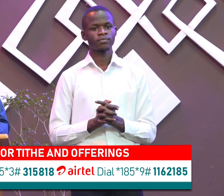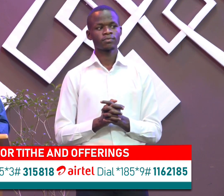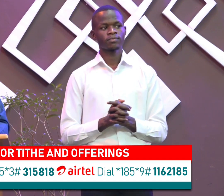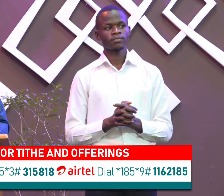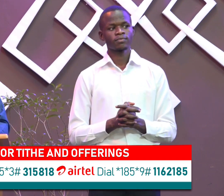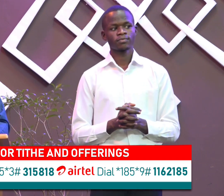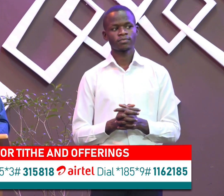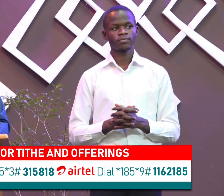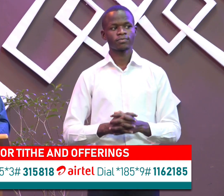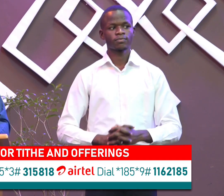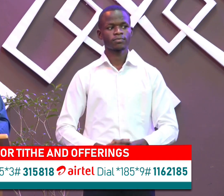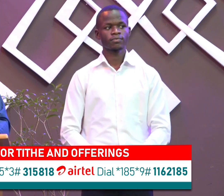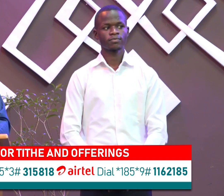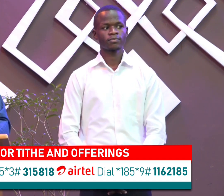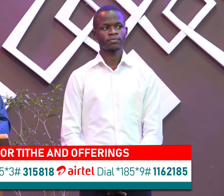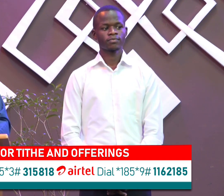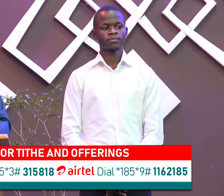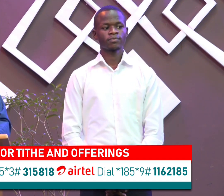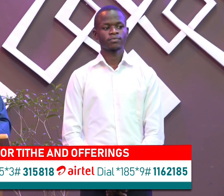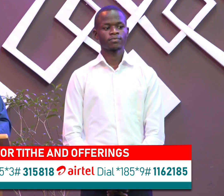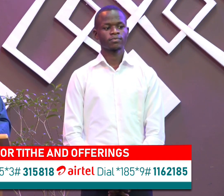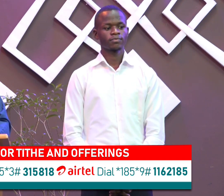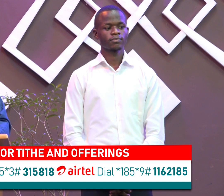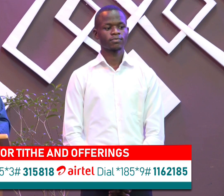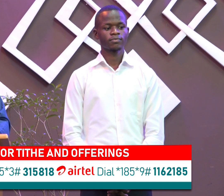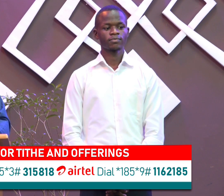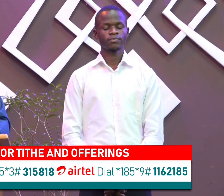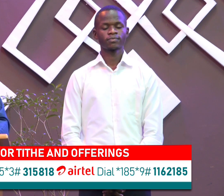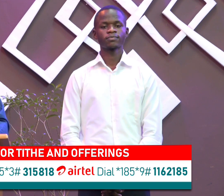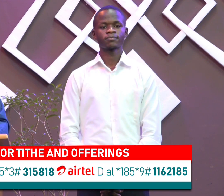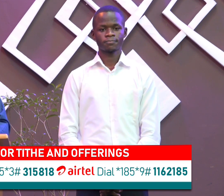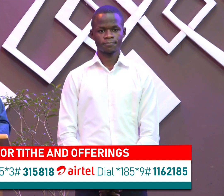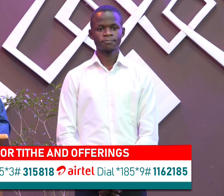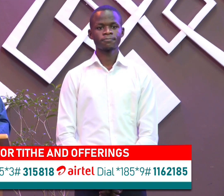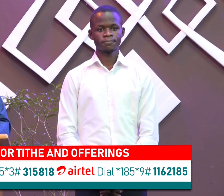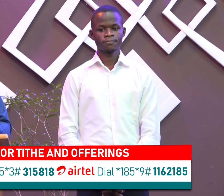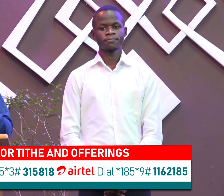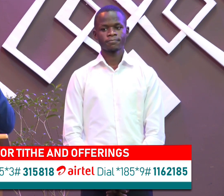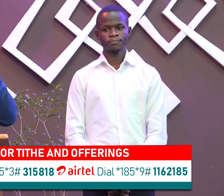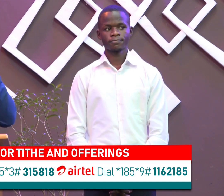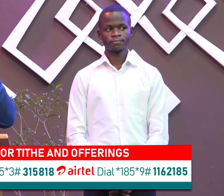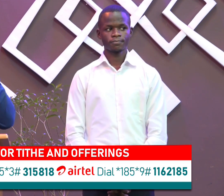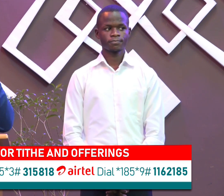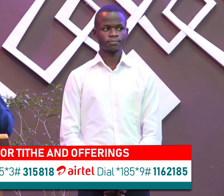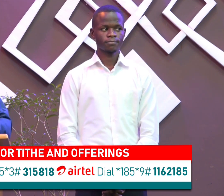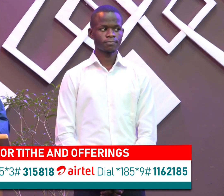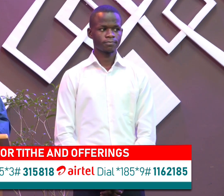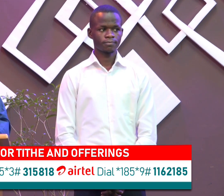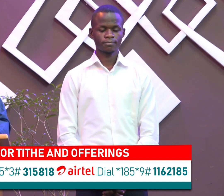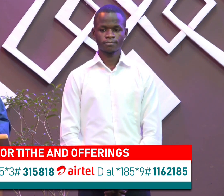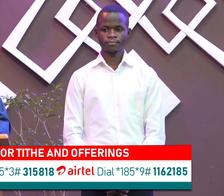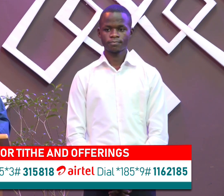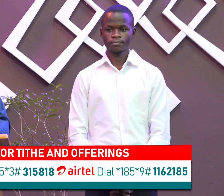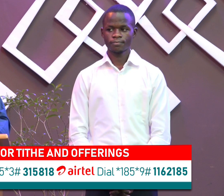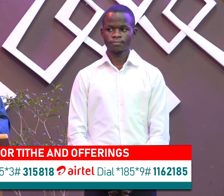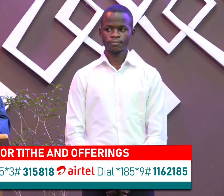have a safe where you can deposit your money even when no one is there. So you can be directed there. Don't give it to someone. Put it there for you. They